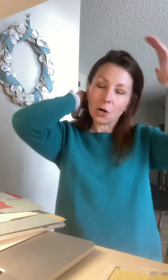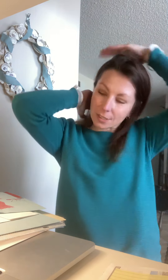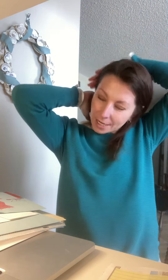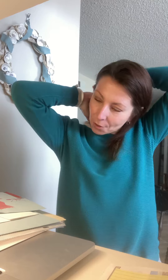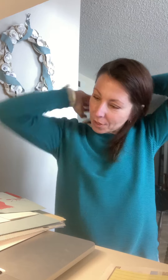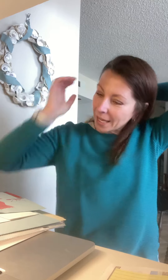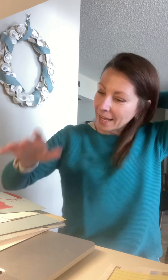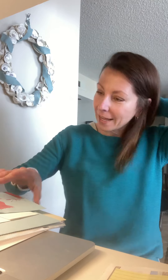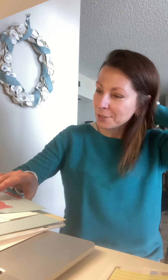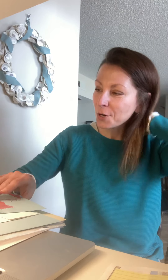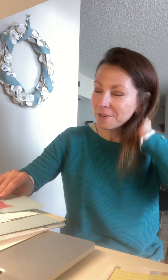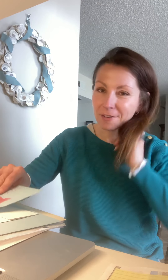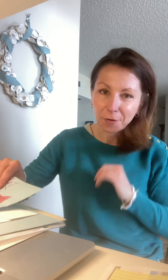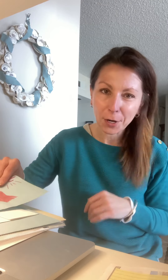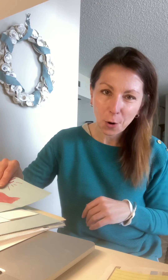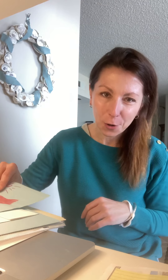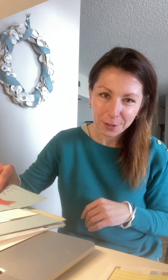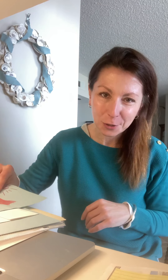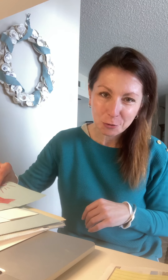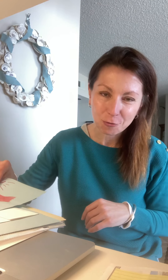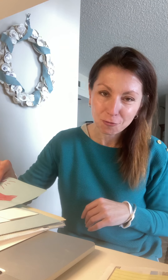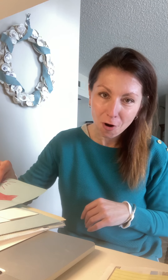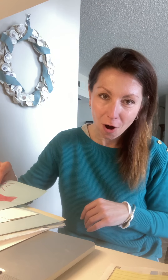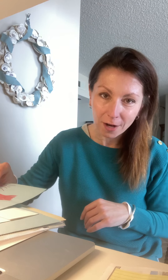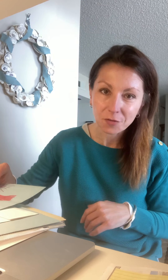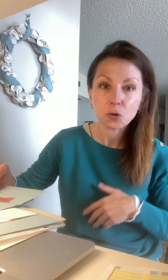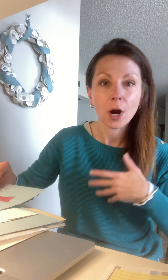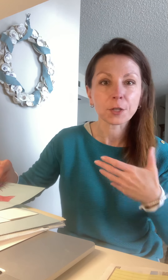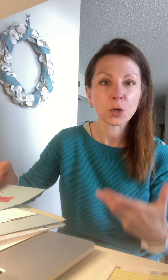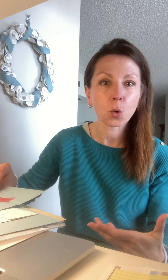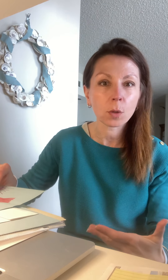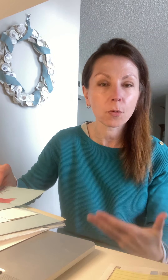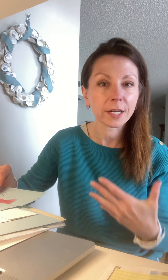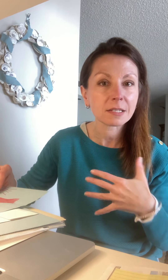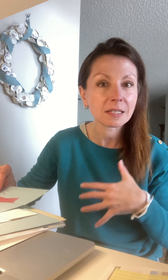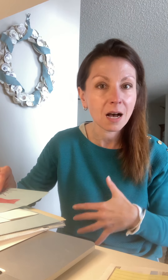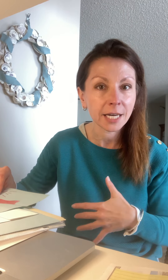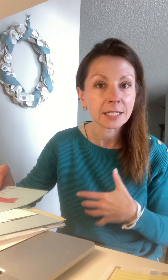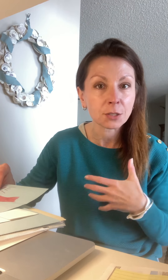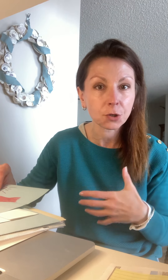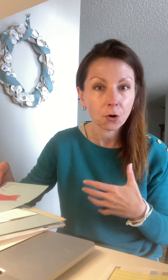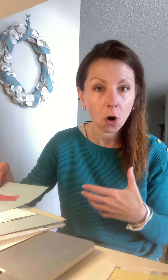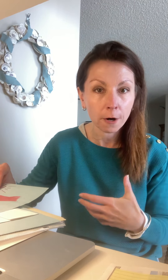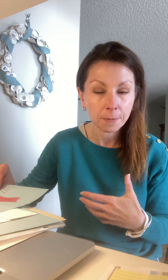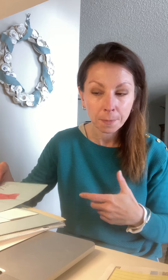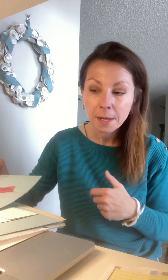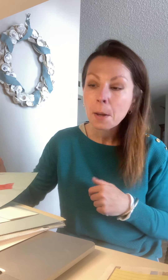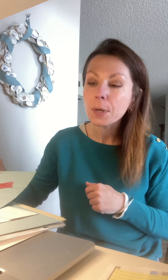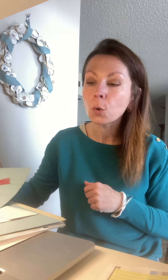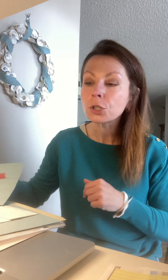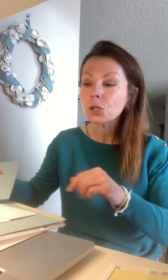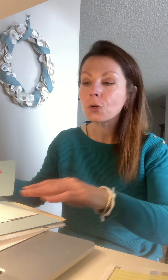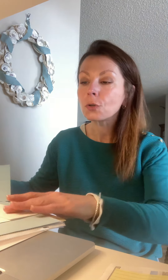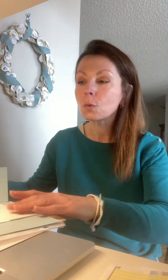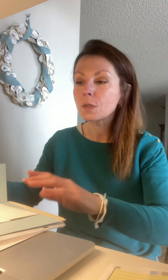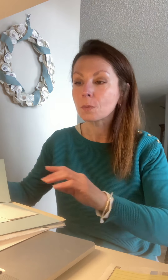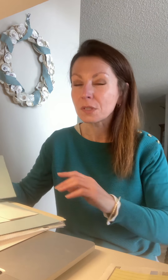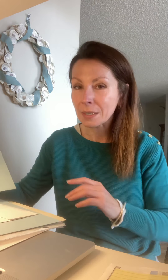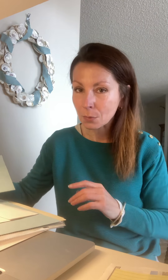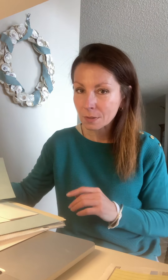I know that hands are very hard to draw if you're trying to incorporate a sign into your art. But I want to show you some samples